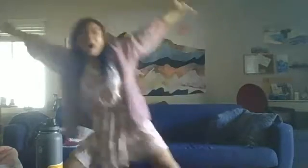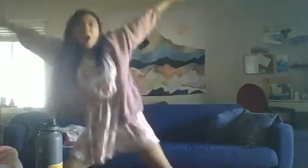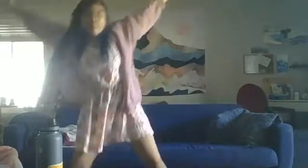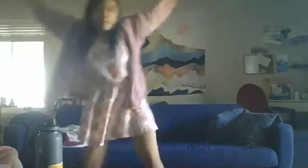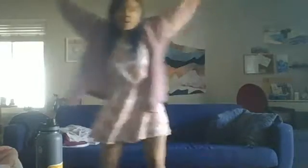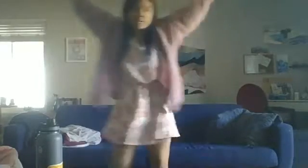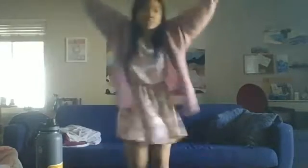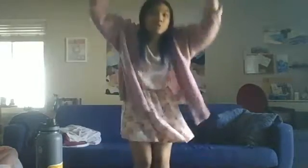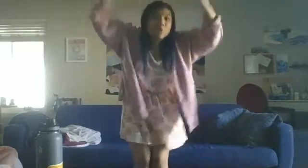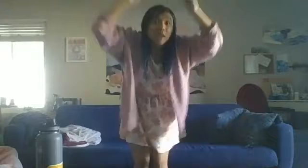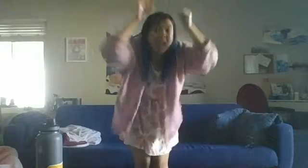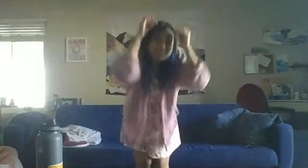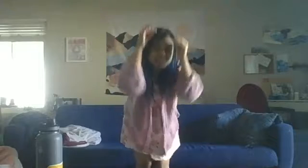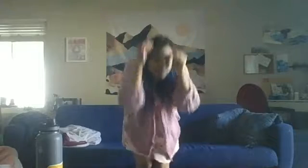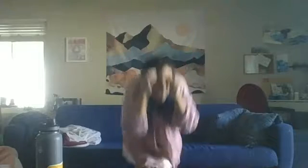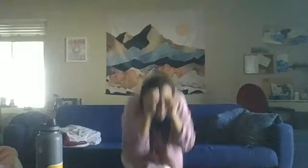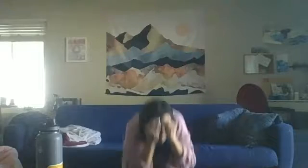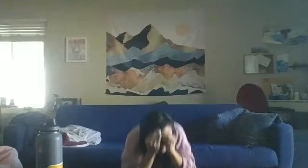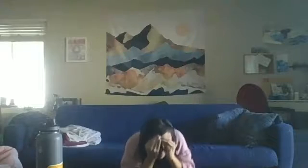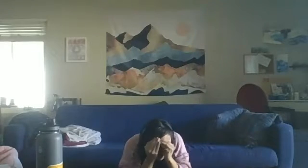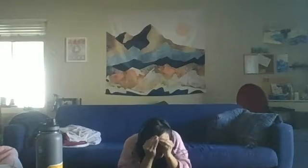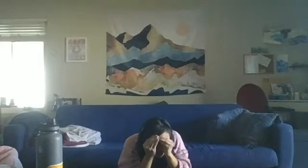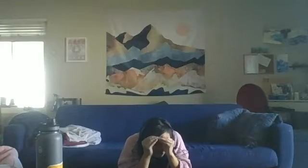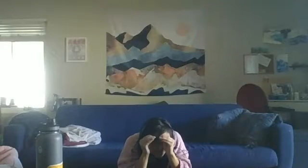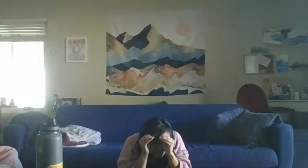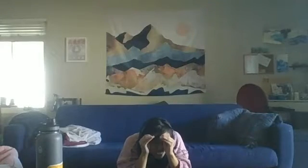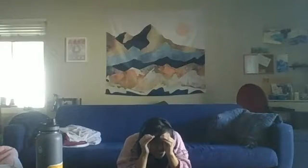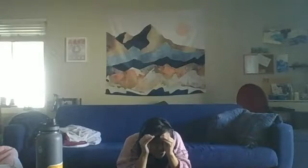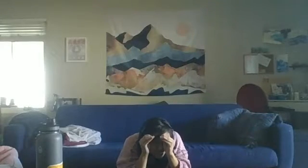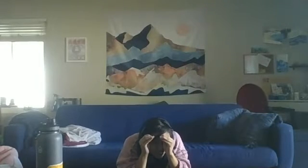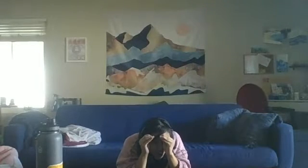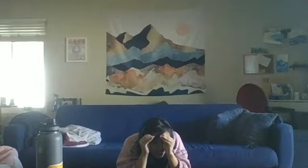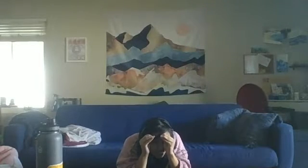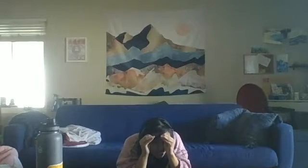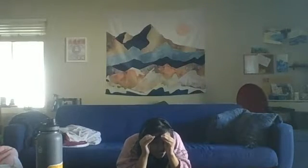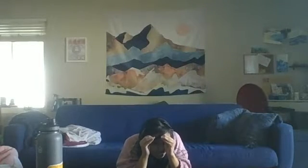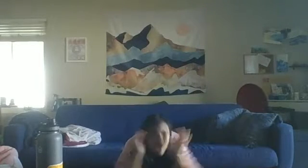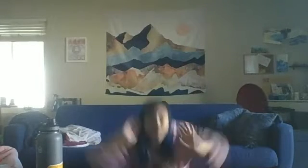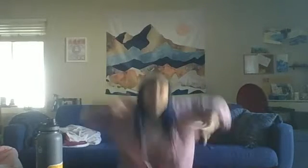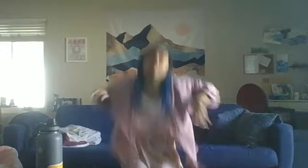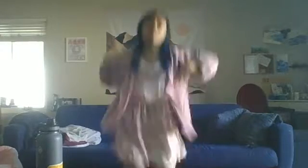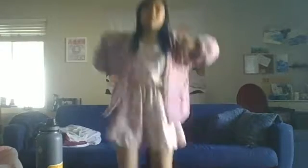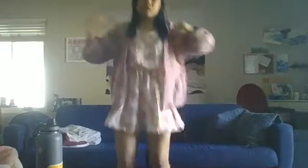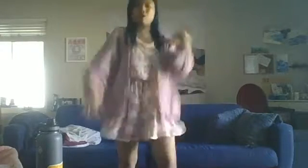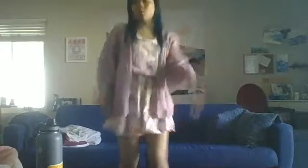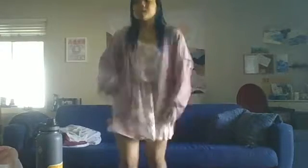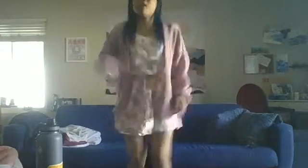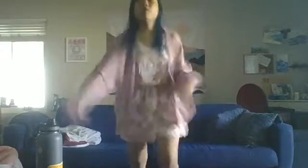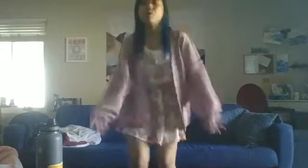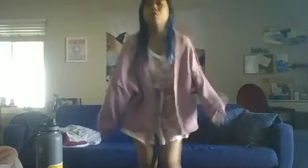and back into Ant-Man. So small. And then go back to your normal self.